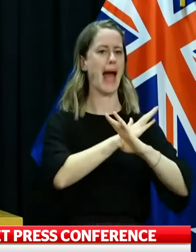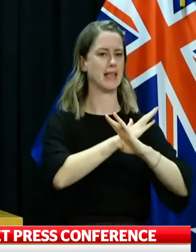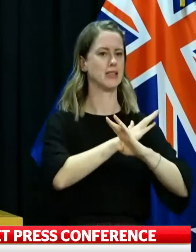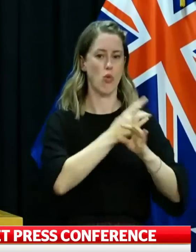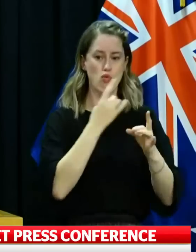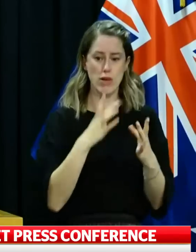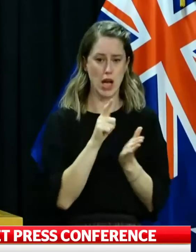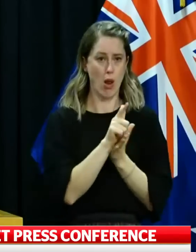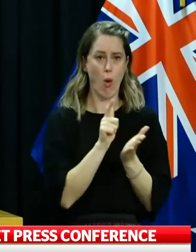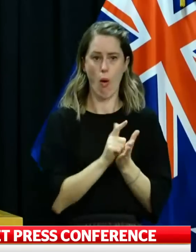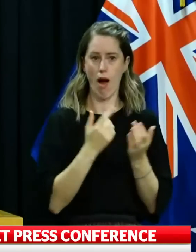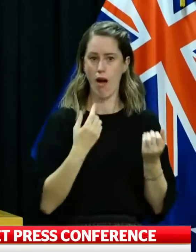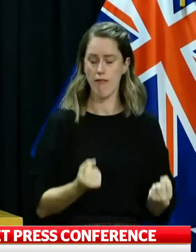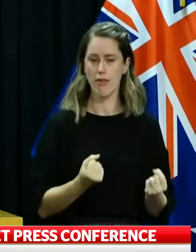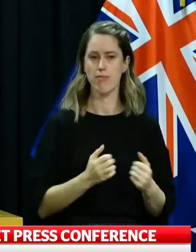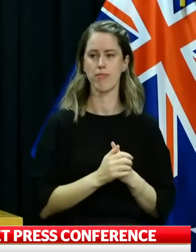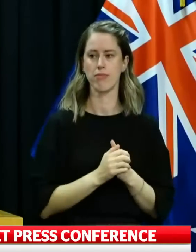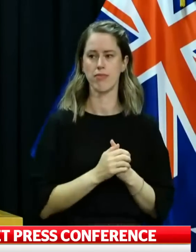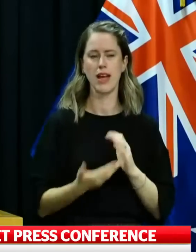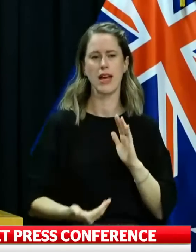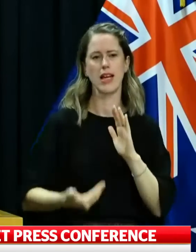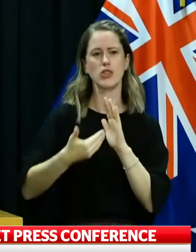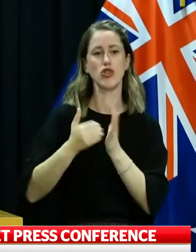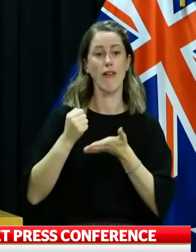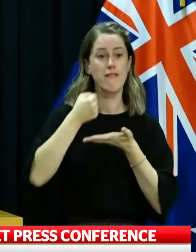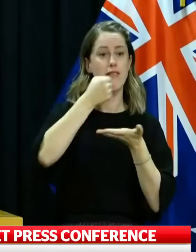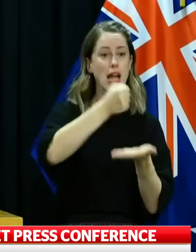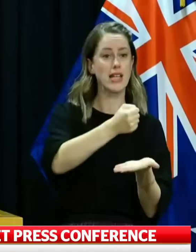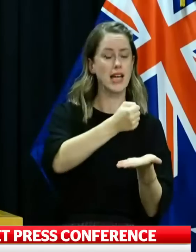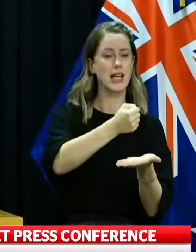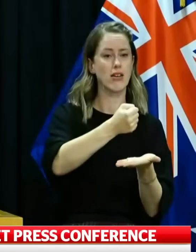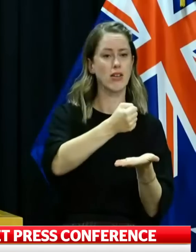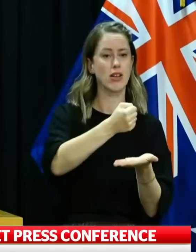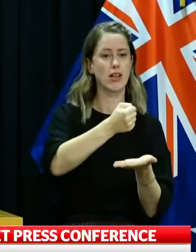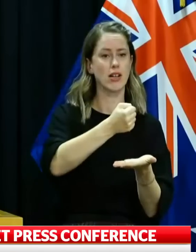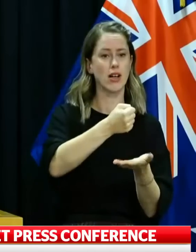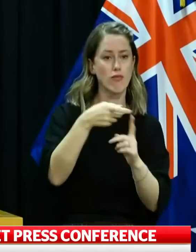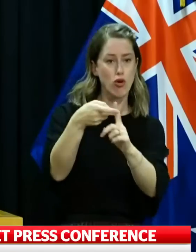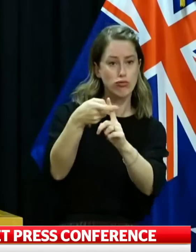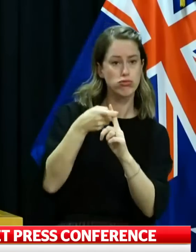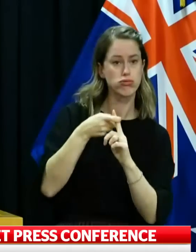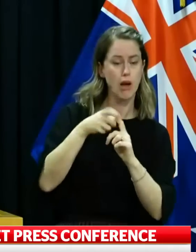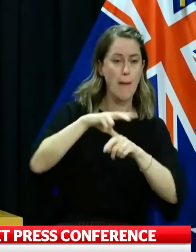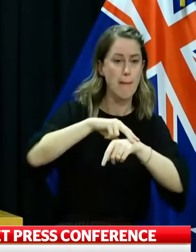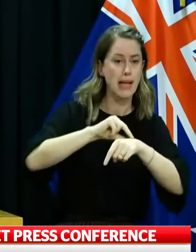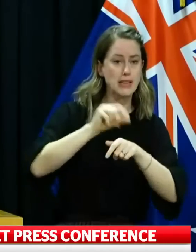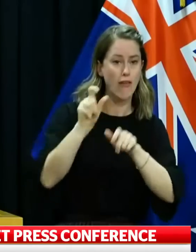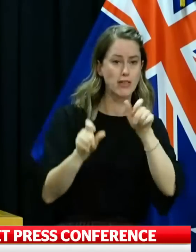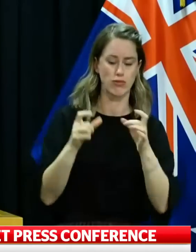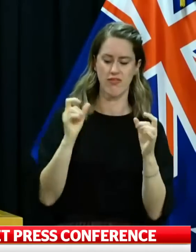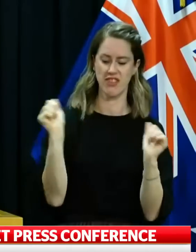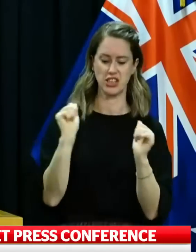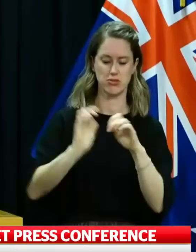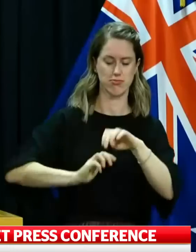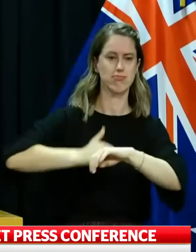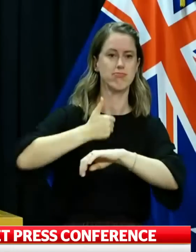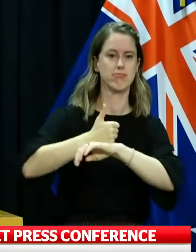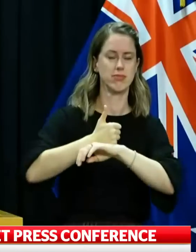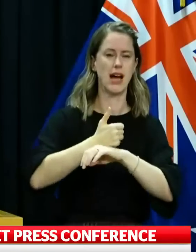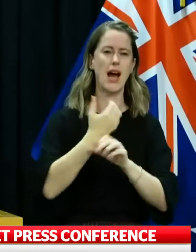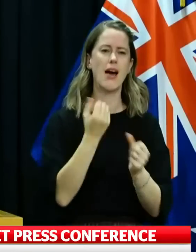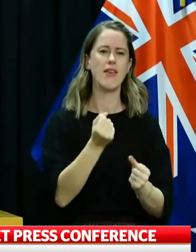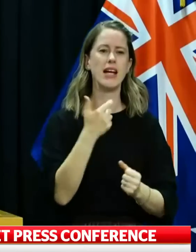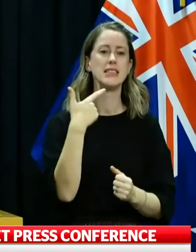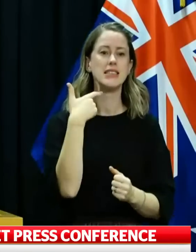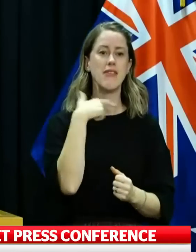are already in place. The extra funding we've put in to recruit more police officers, already in place. We have